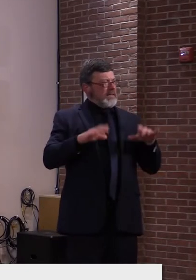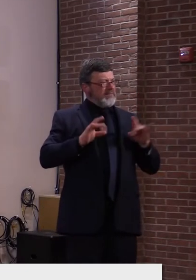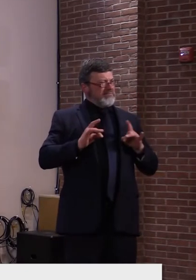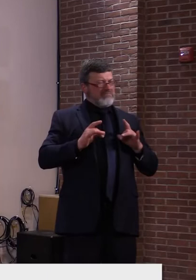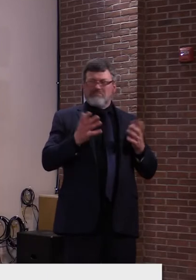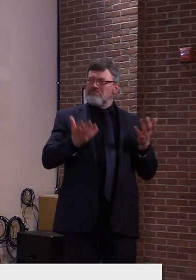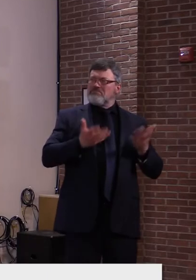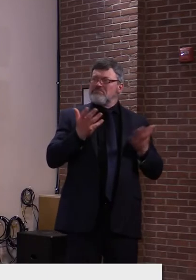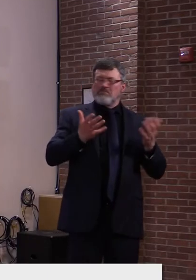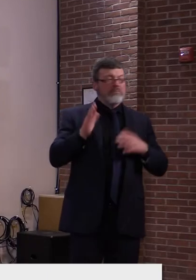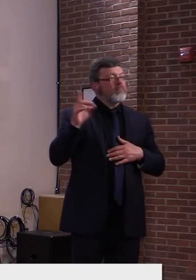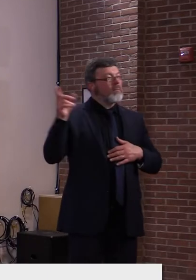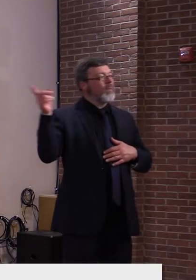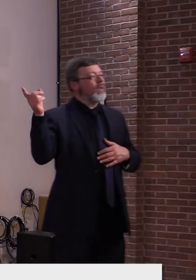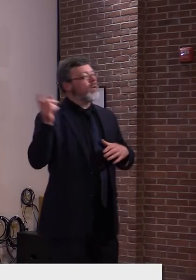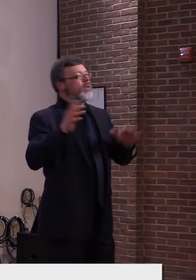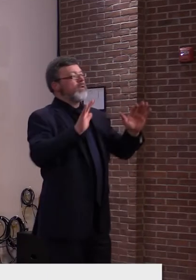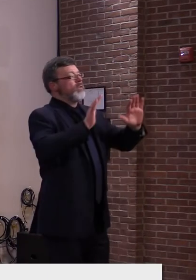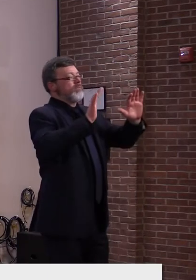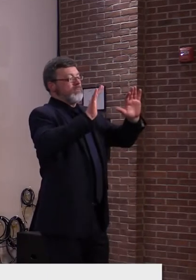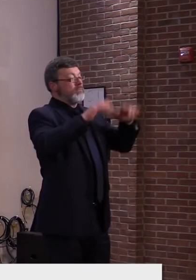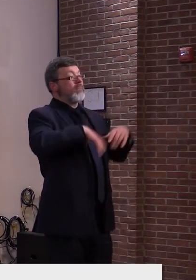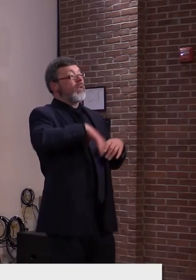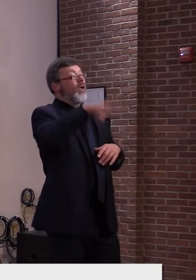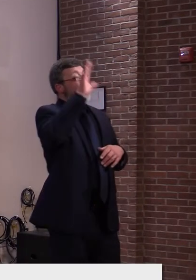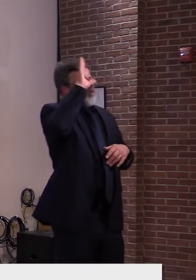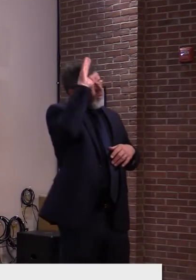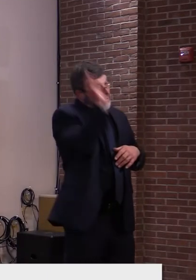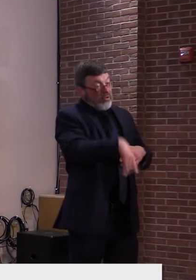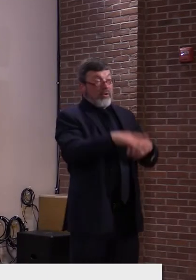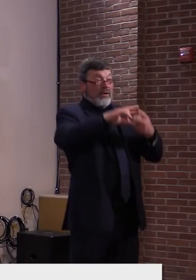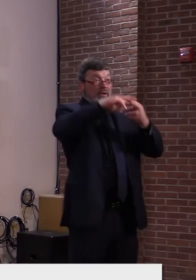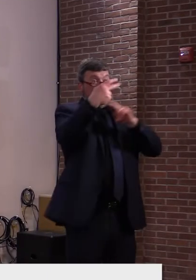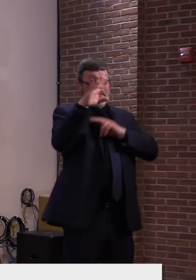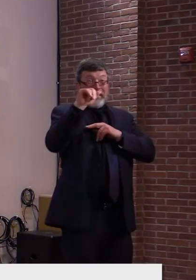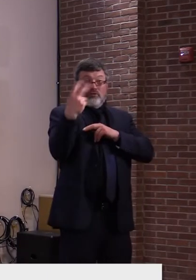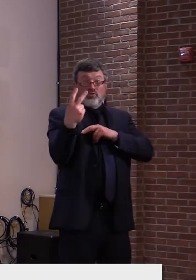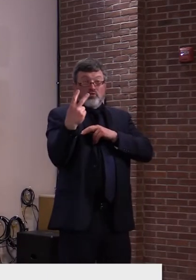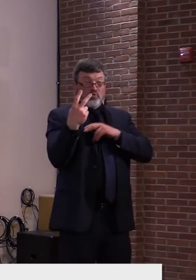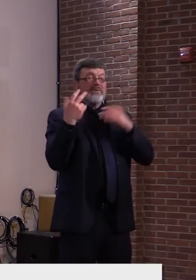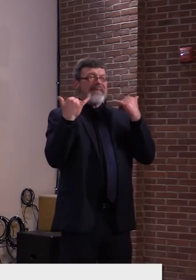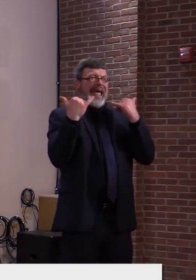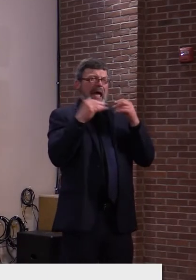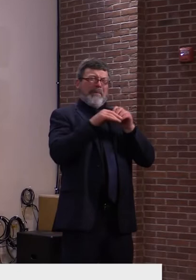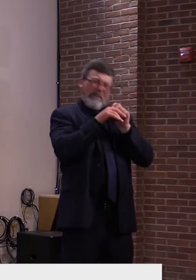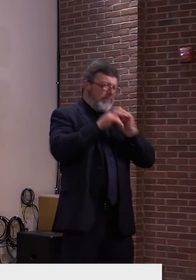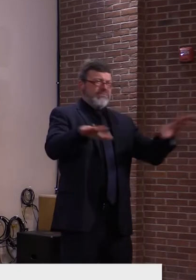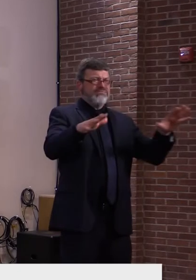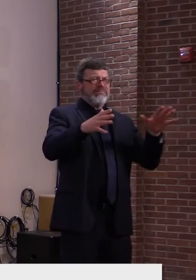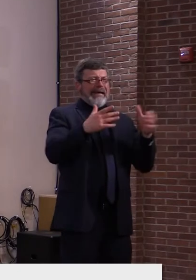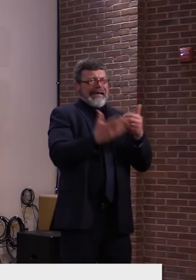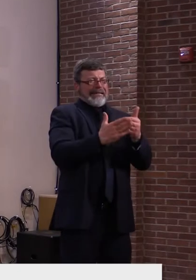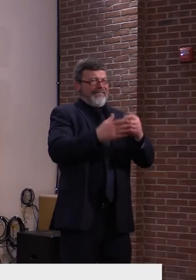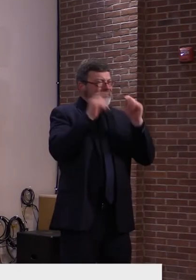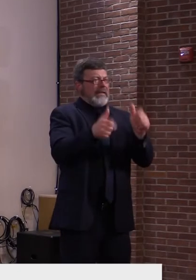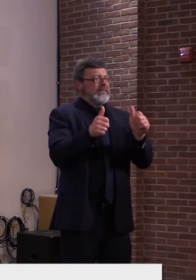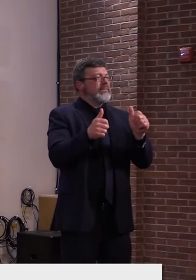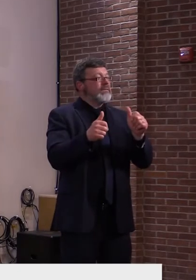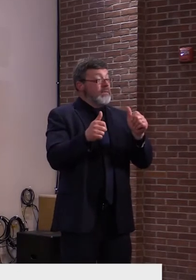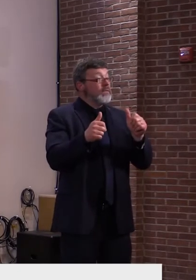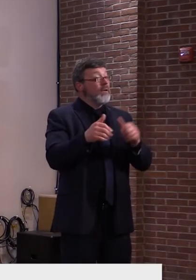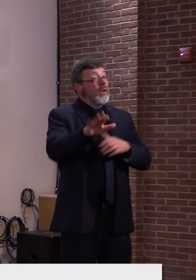highly transmissible virus. Vaccination pretty much guarantees you protection against the